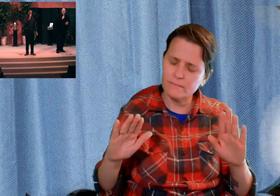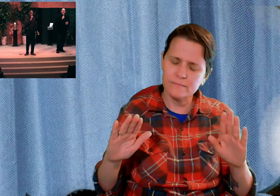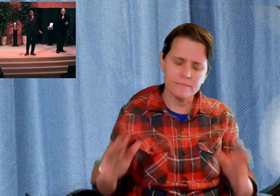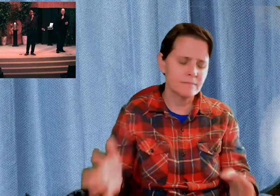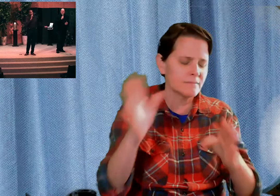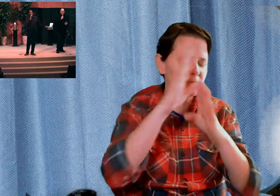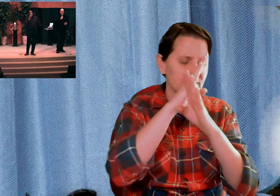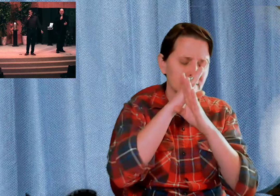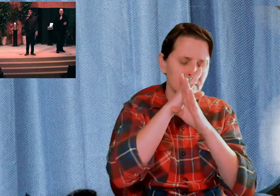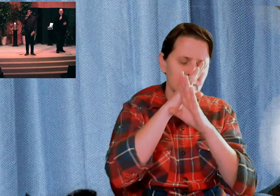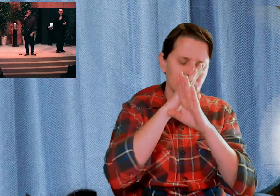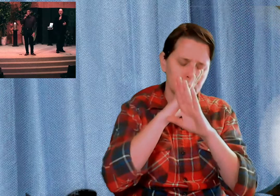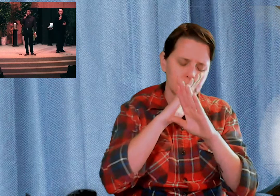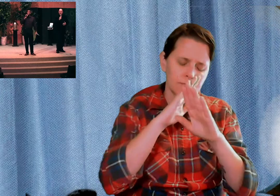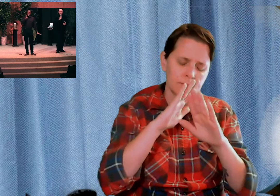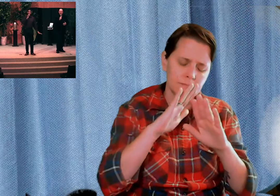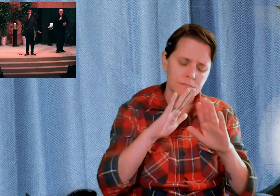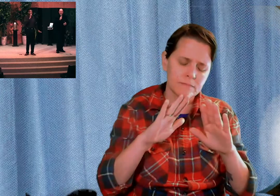still. Be